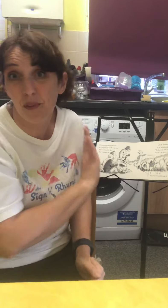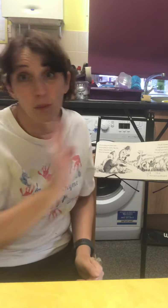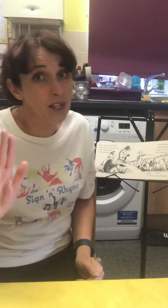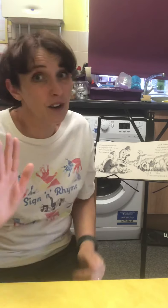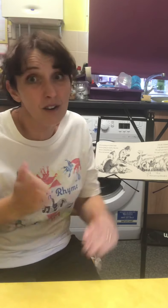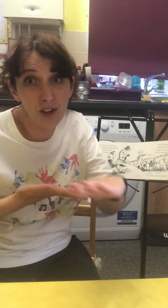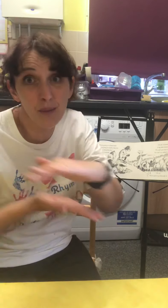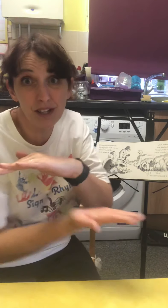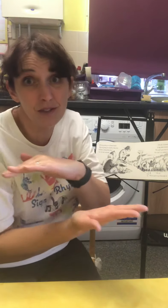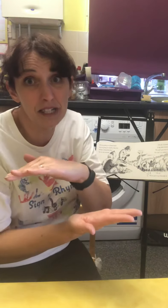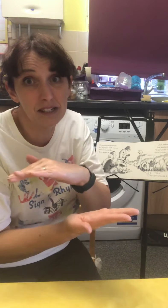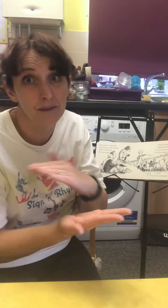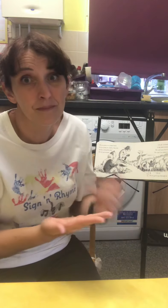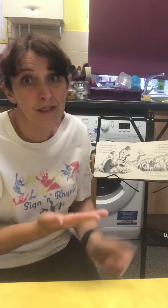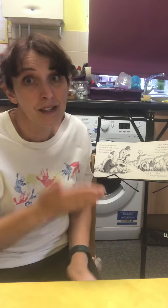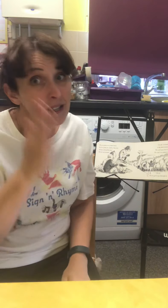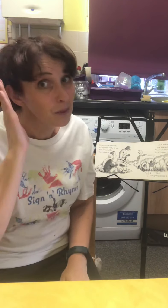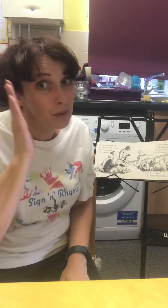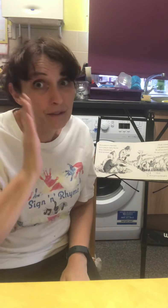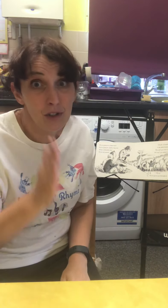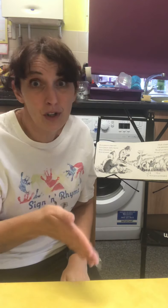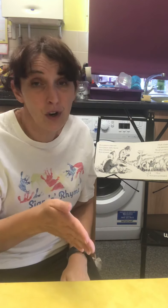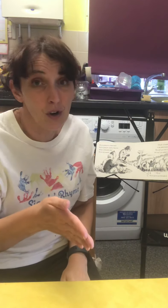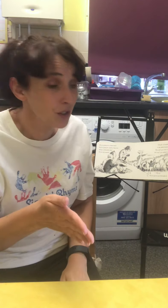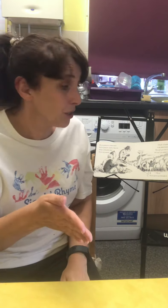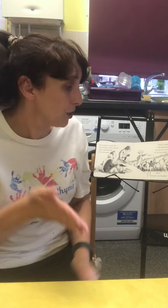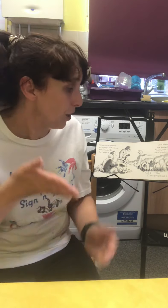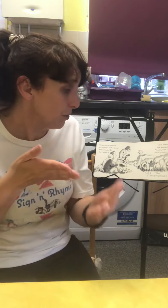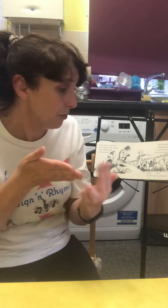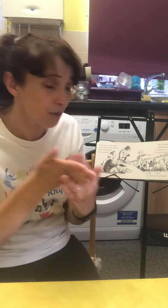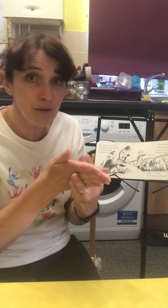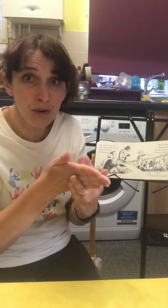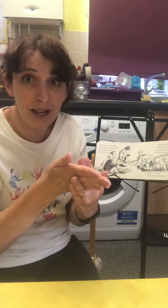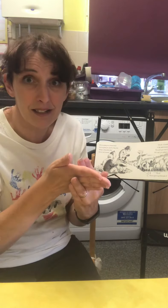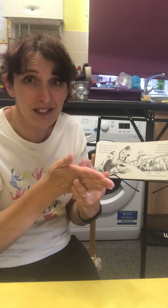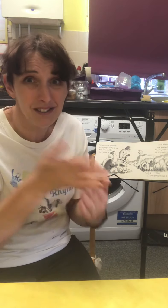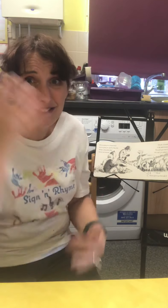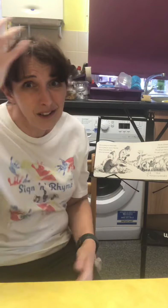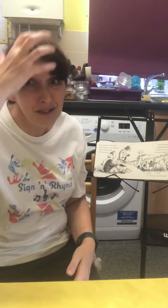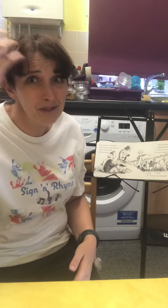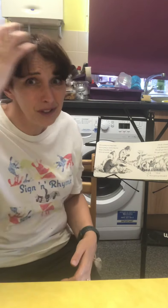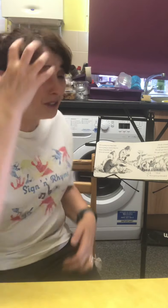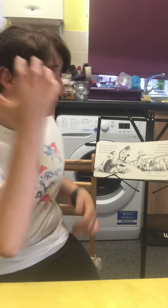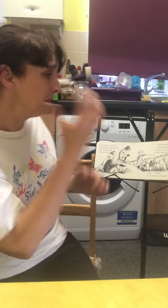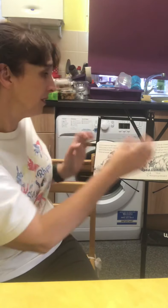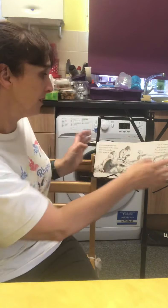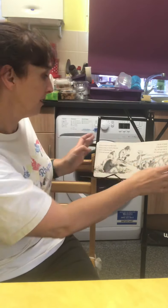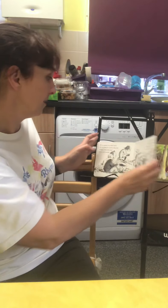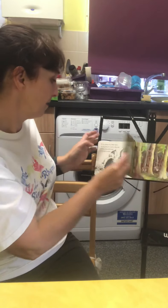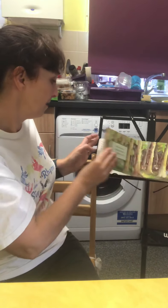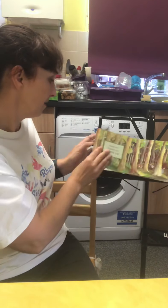We can't go under it. We've got to go through it. Oh no.